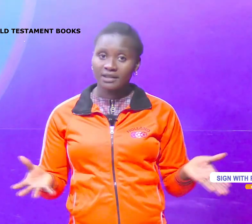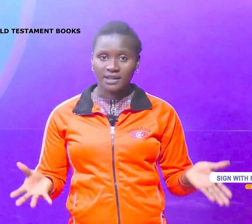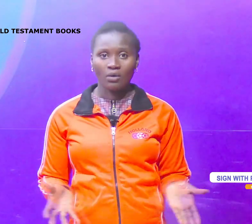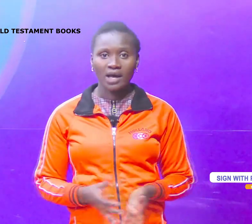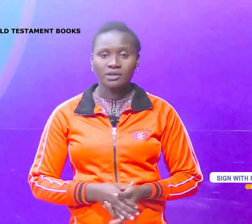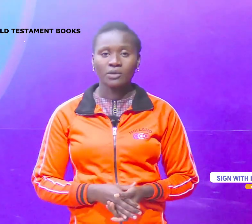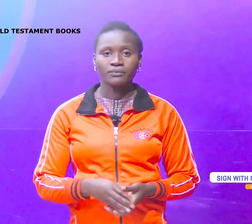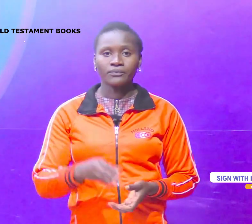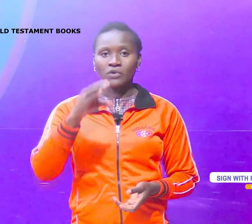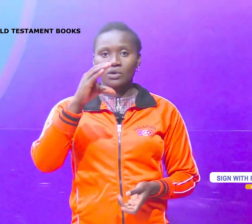word. So